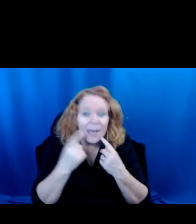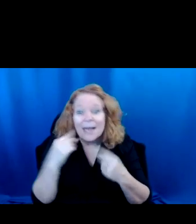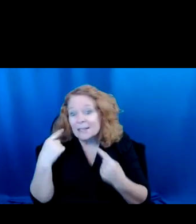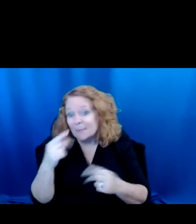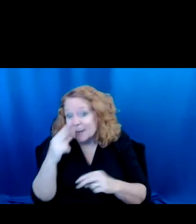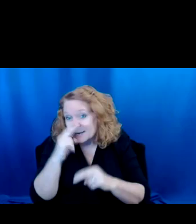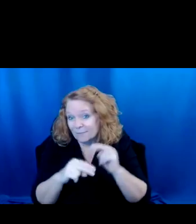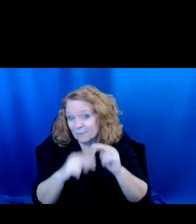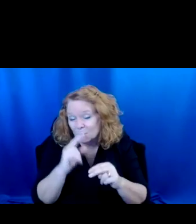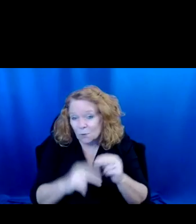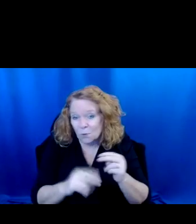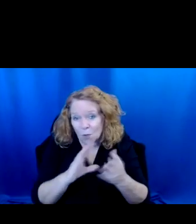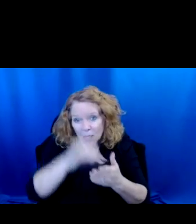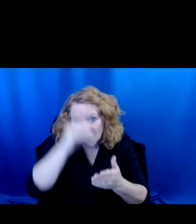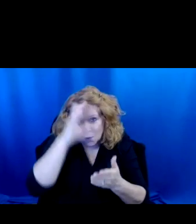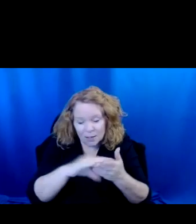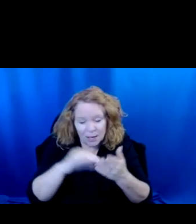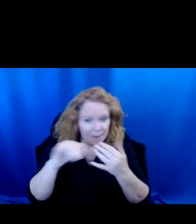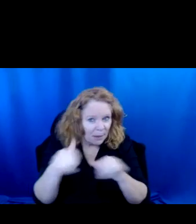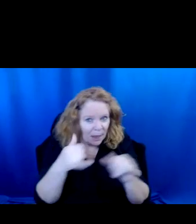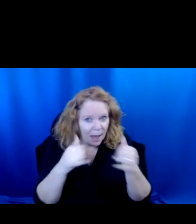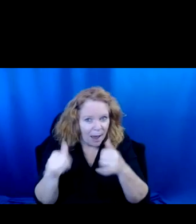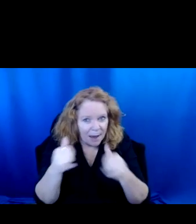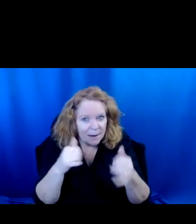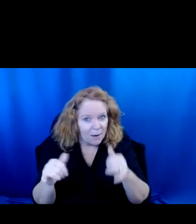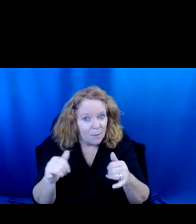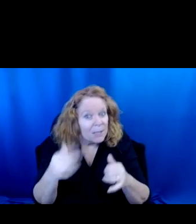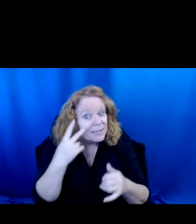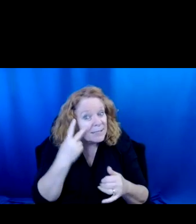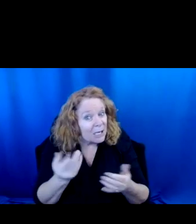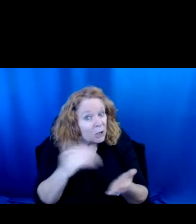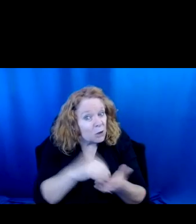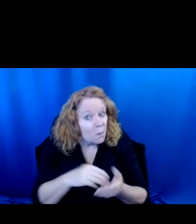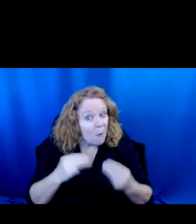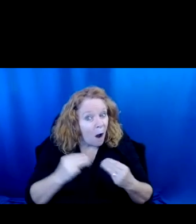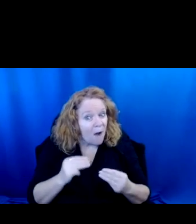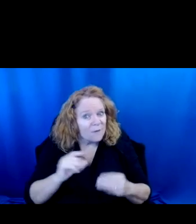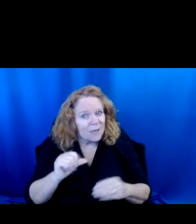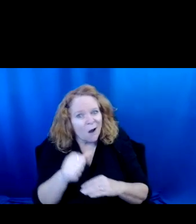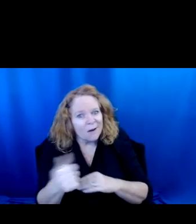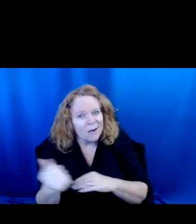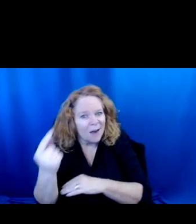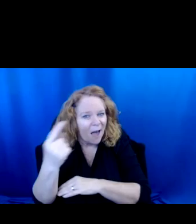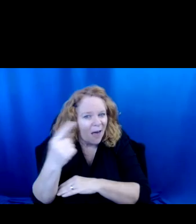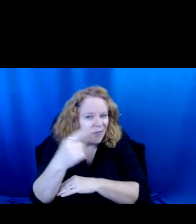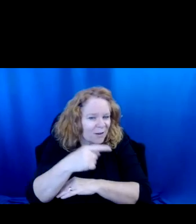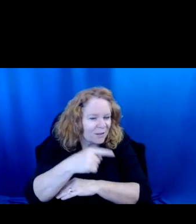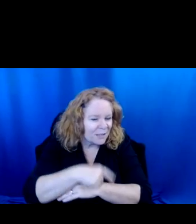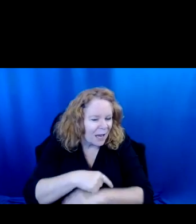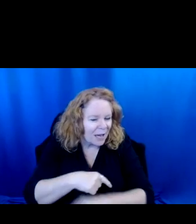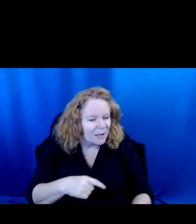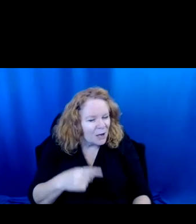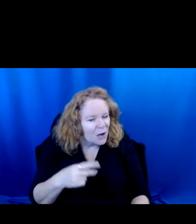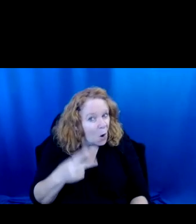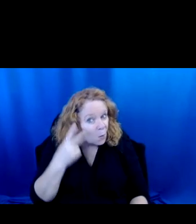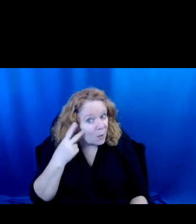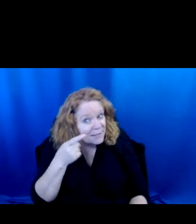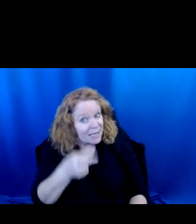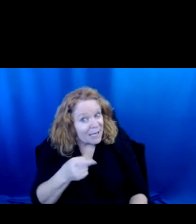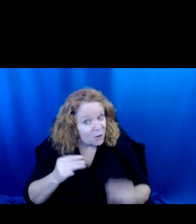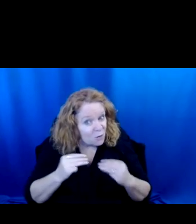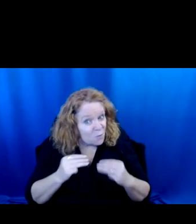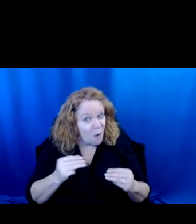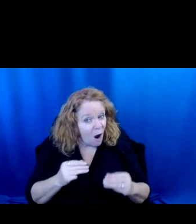It's been fun to learn and play, and we'll see you, Marvin, on another day. We'll